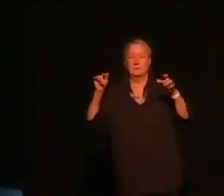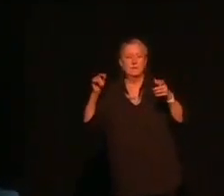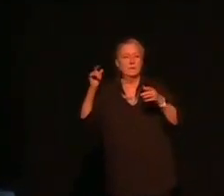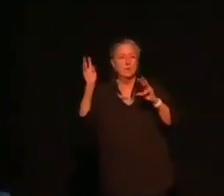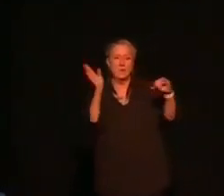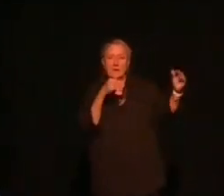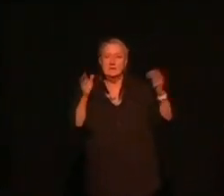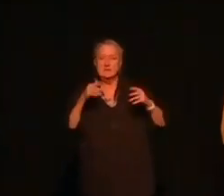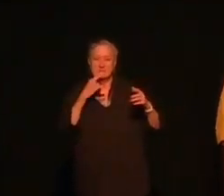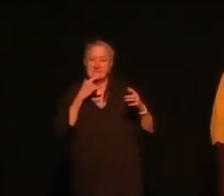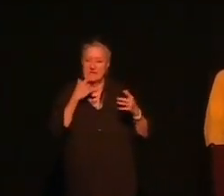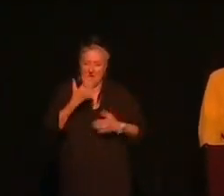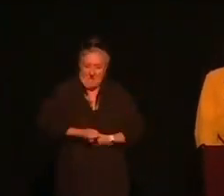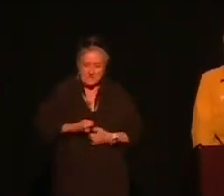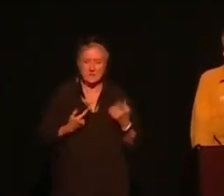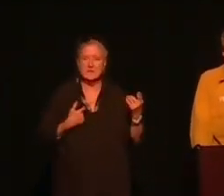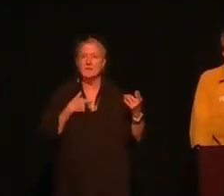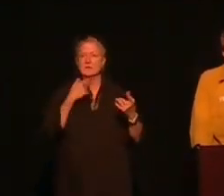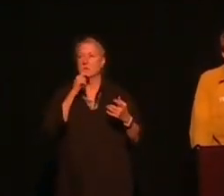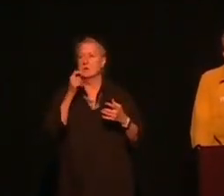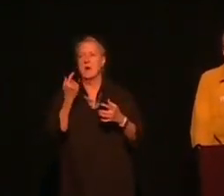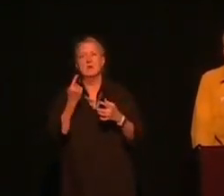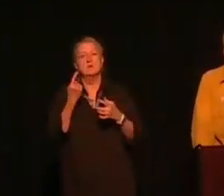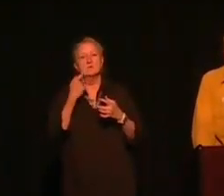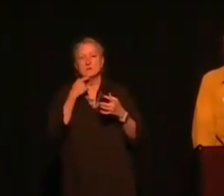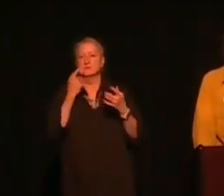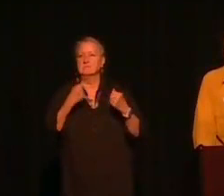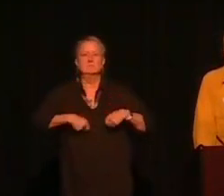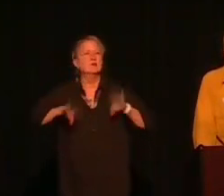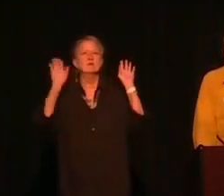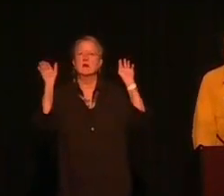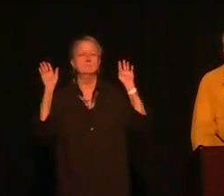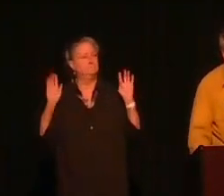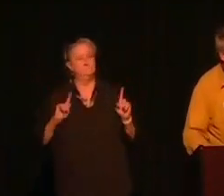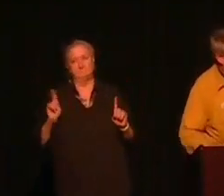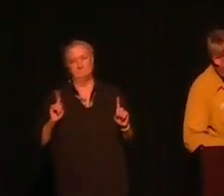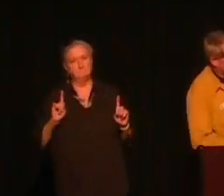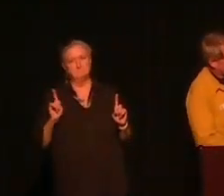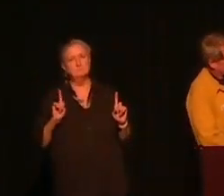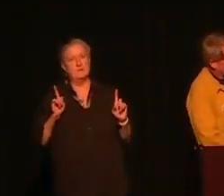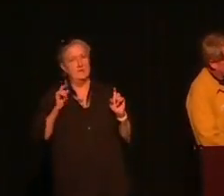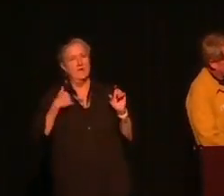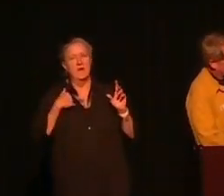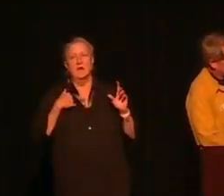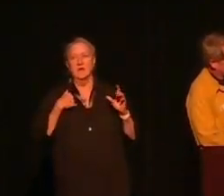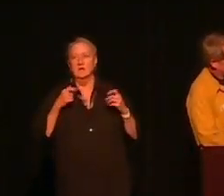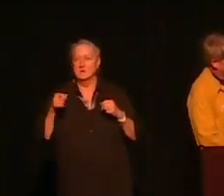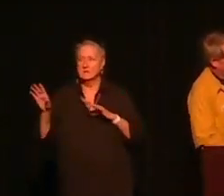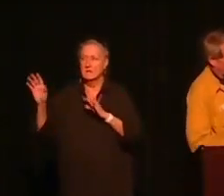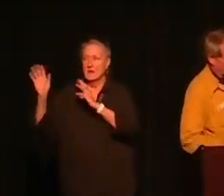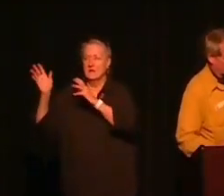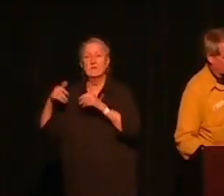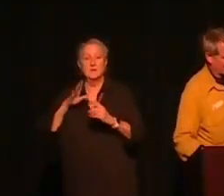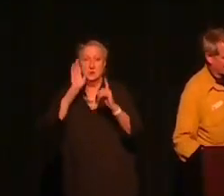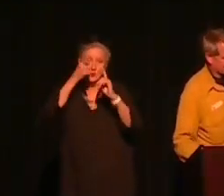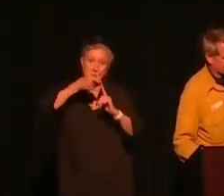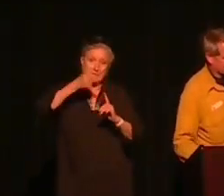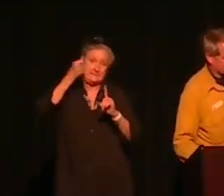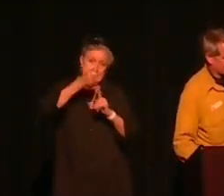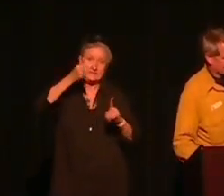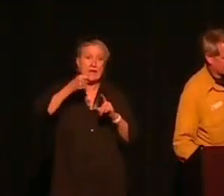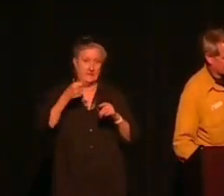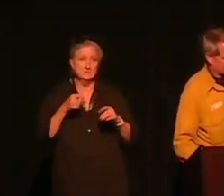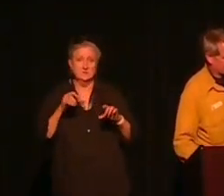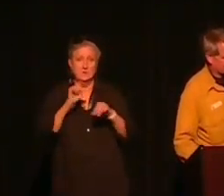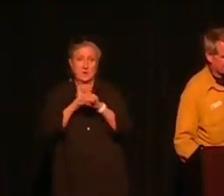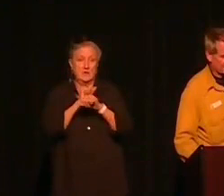but let me say confidently that we're not just giving up on this and we're not giving the fight. The direct attack is working well, right where the hand is